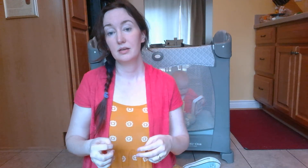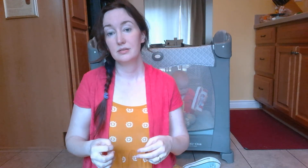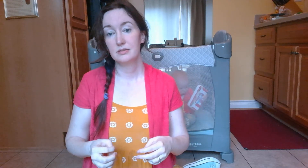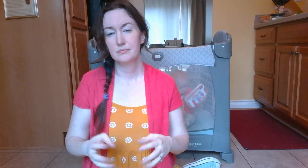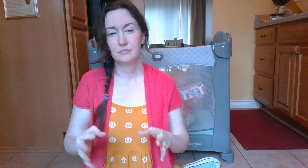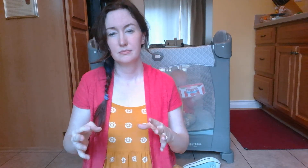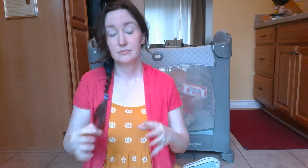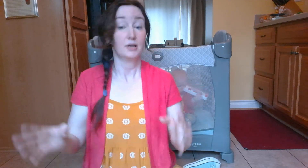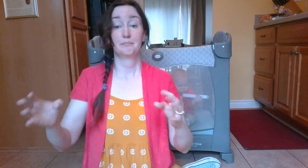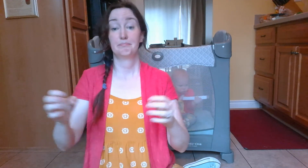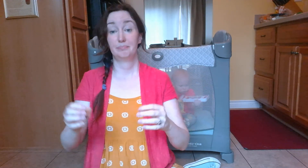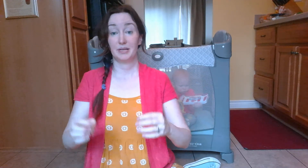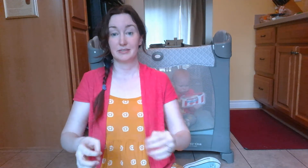and basket.